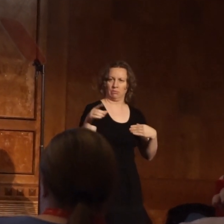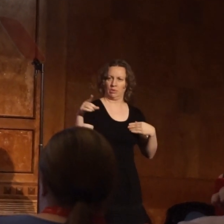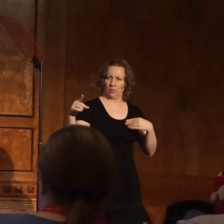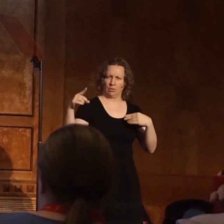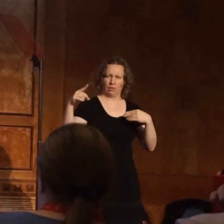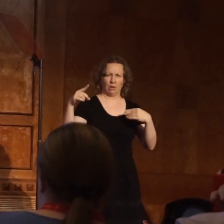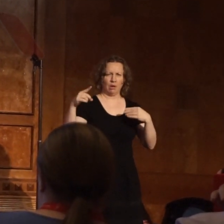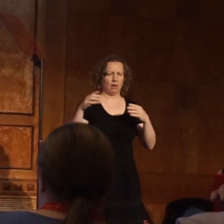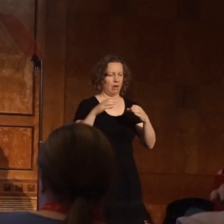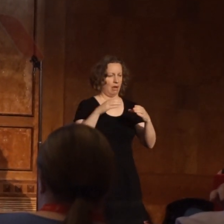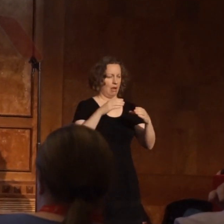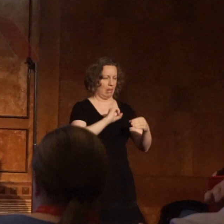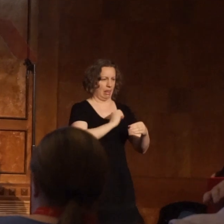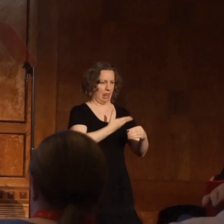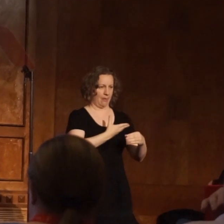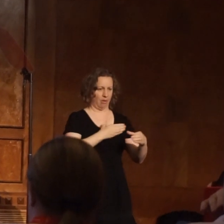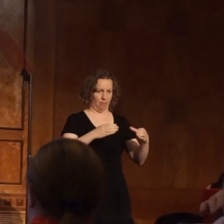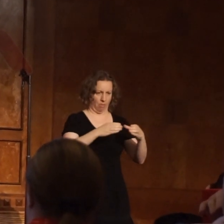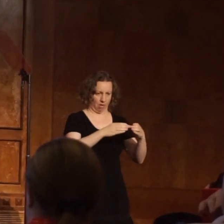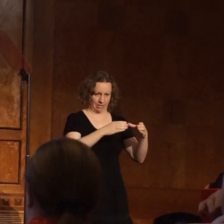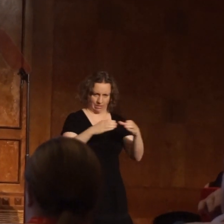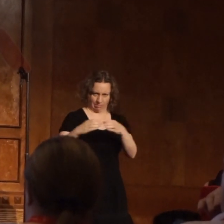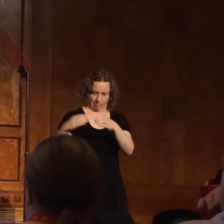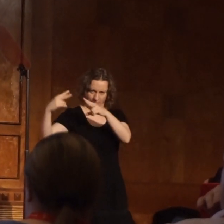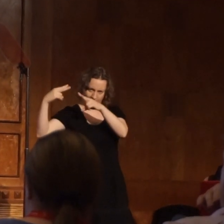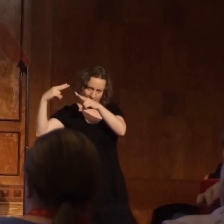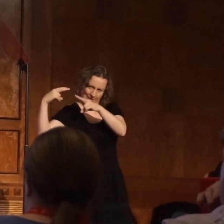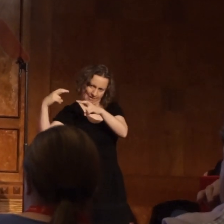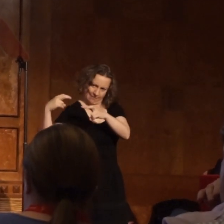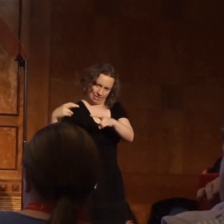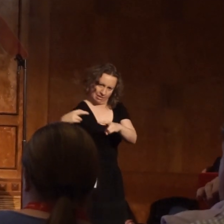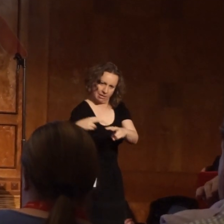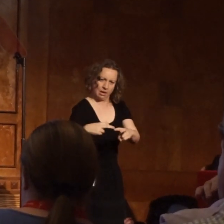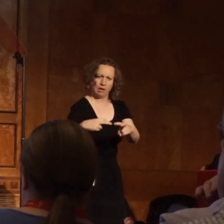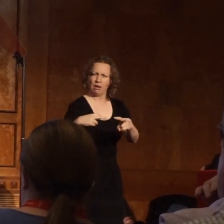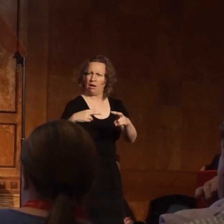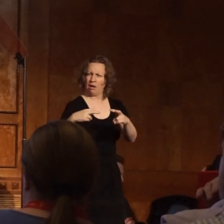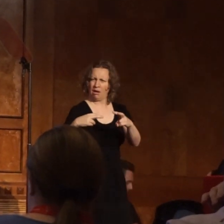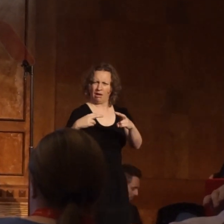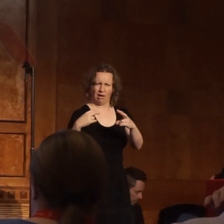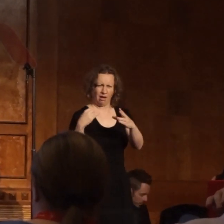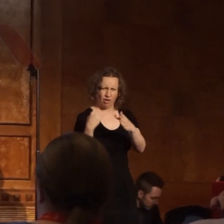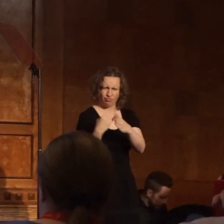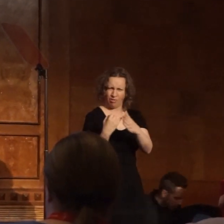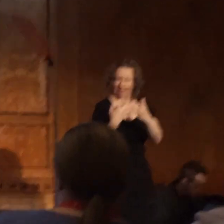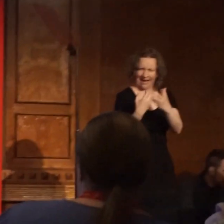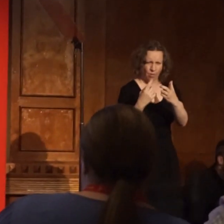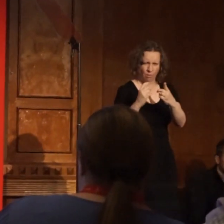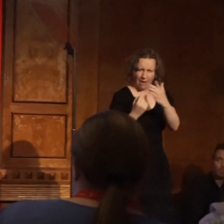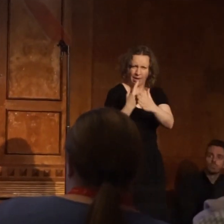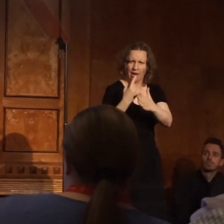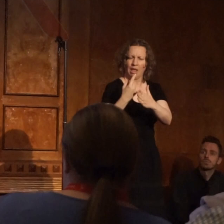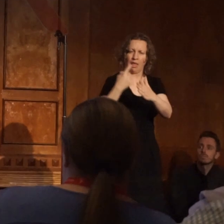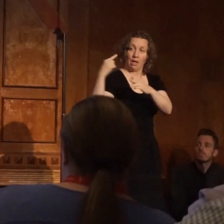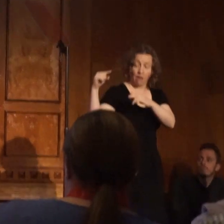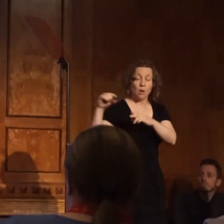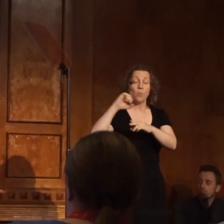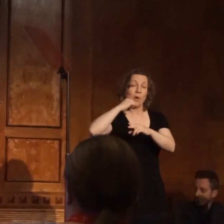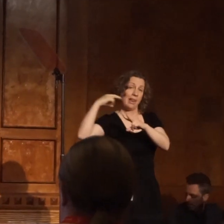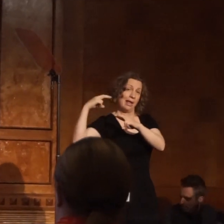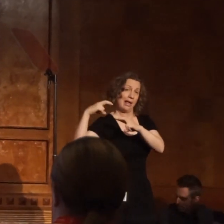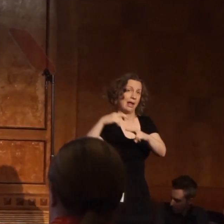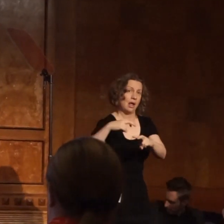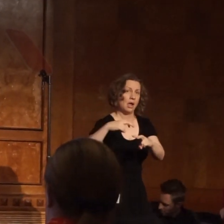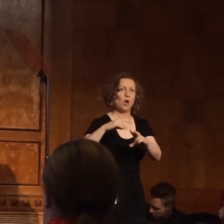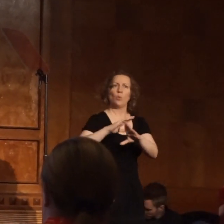wrong in the case of Bex Bailey. We are not afraid to turn the spotlight on ourselves. And we are now